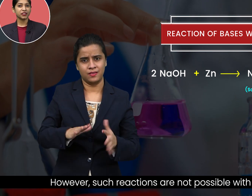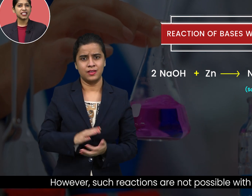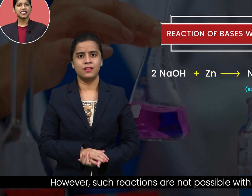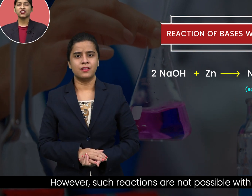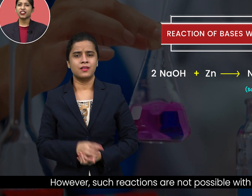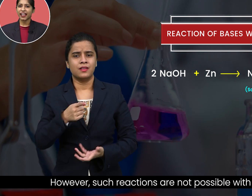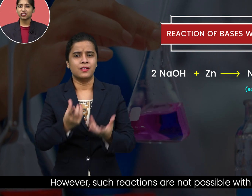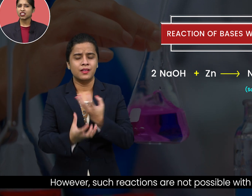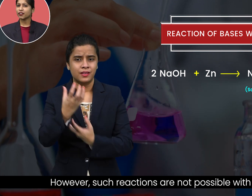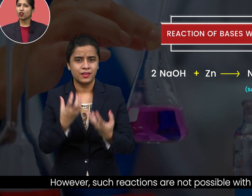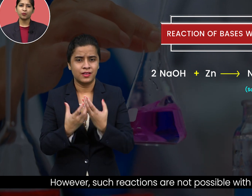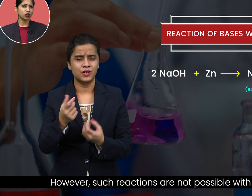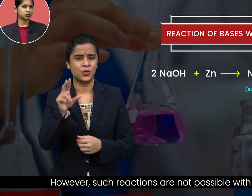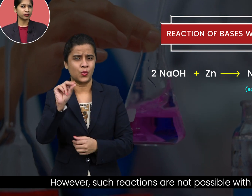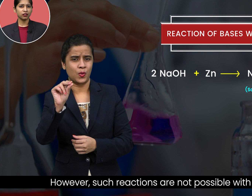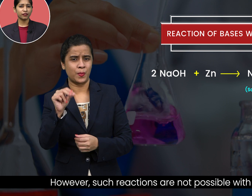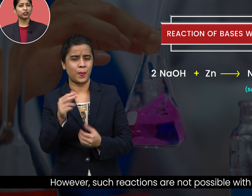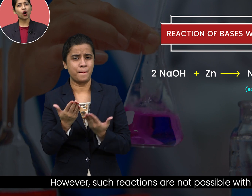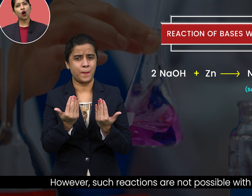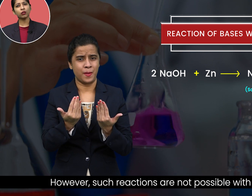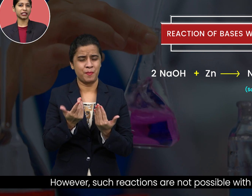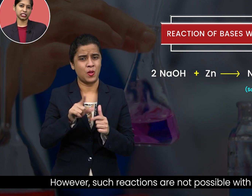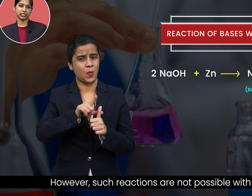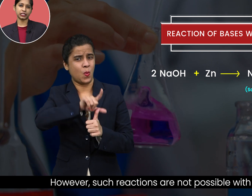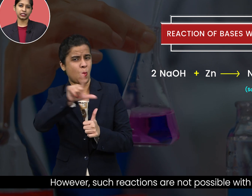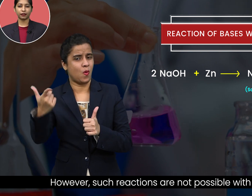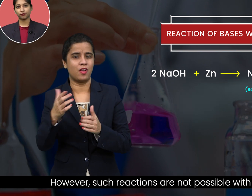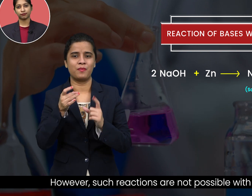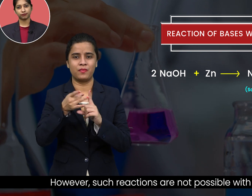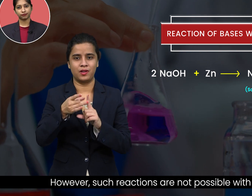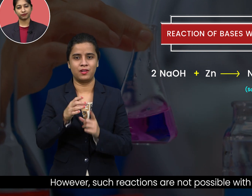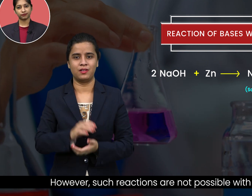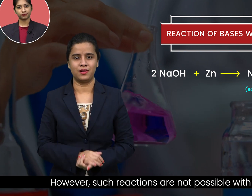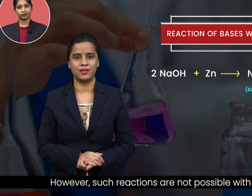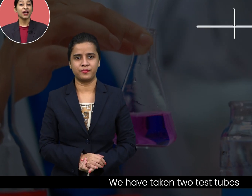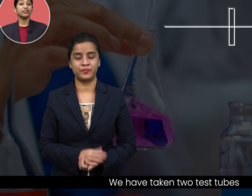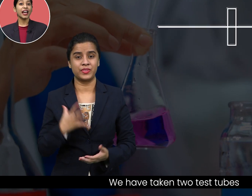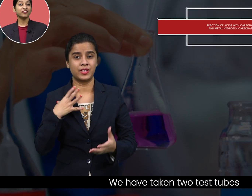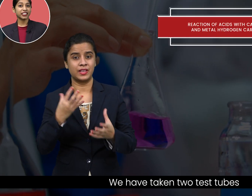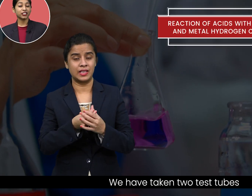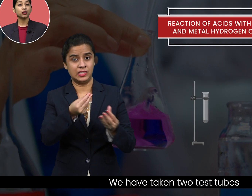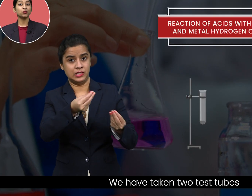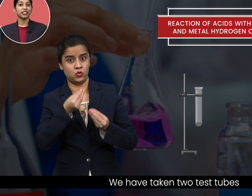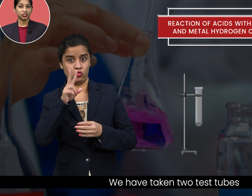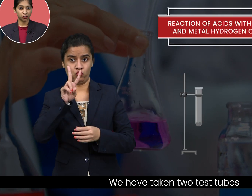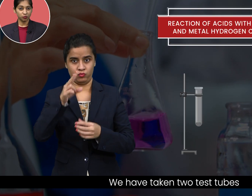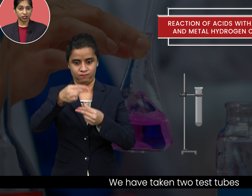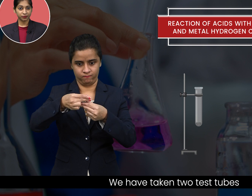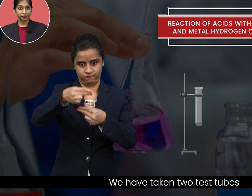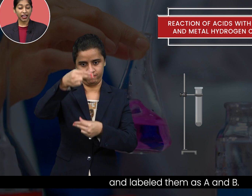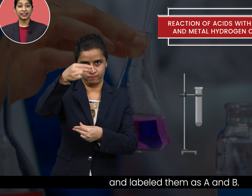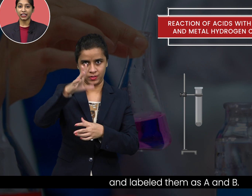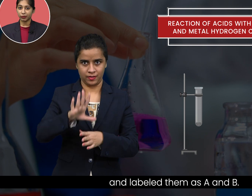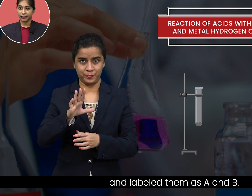However, such reactions are not possible with all metals. We have taken two test